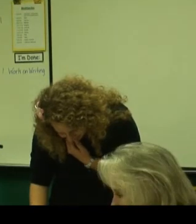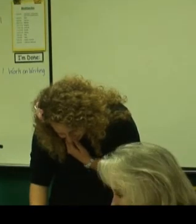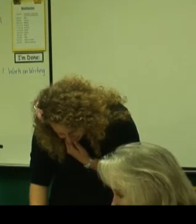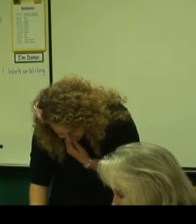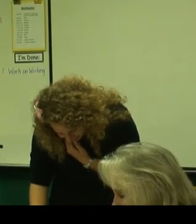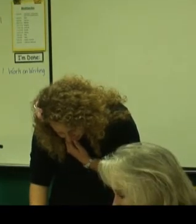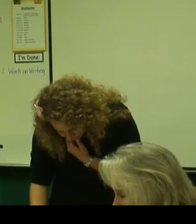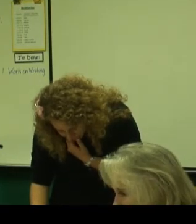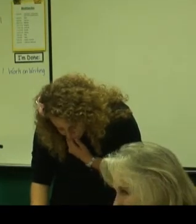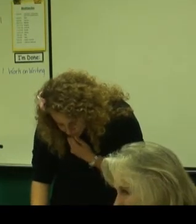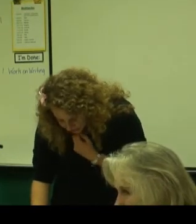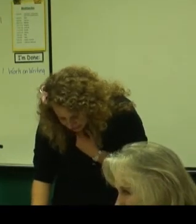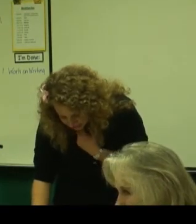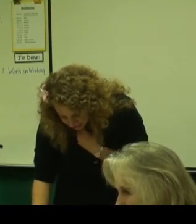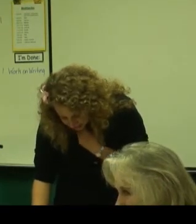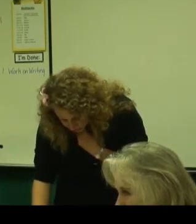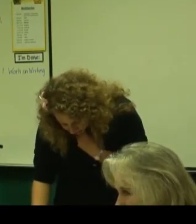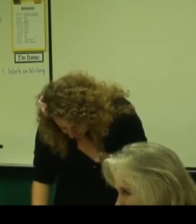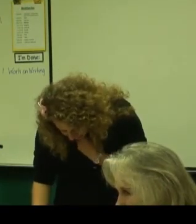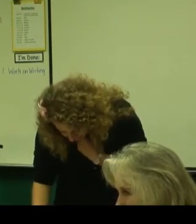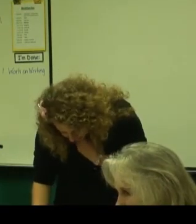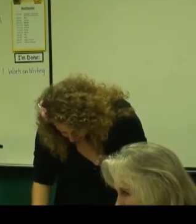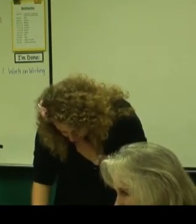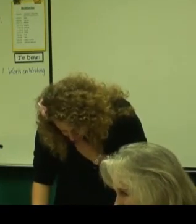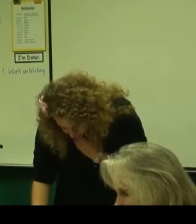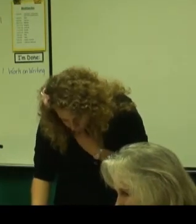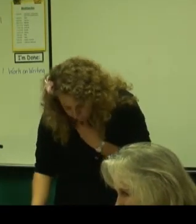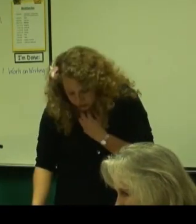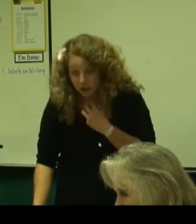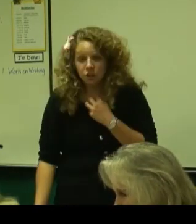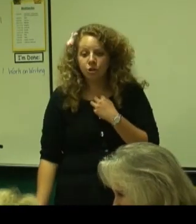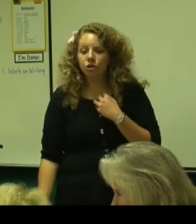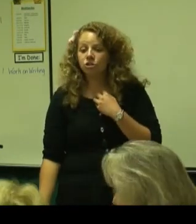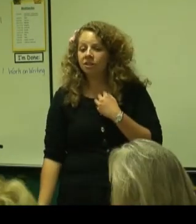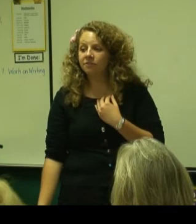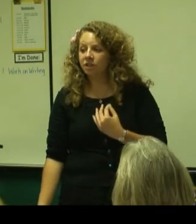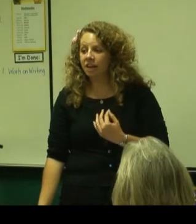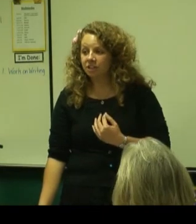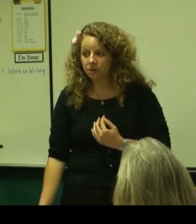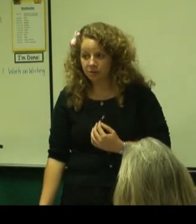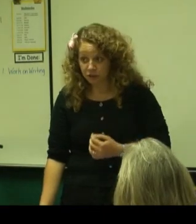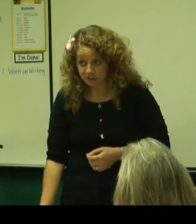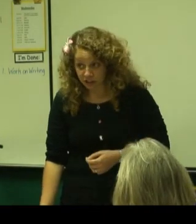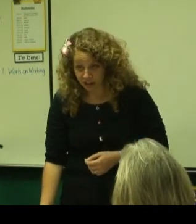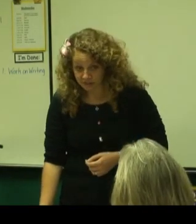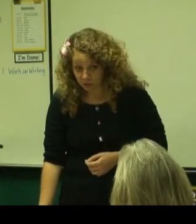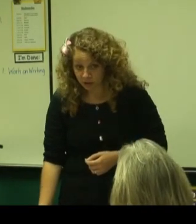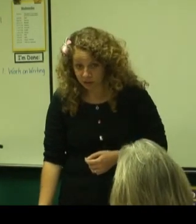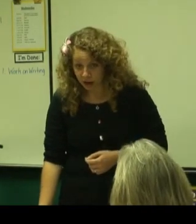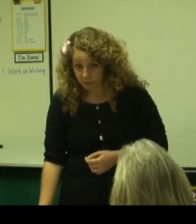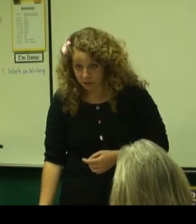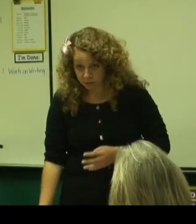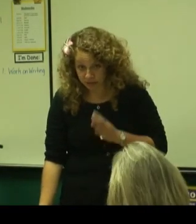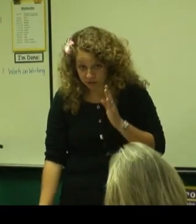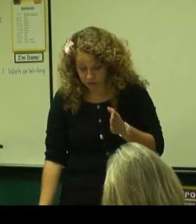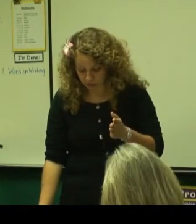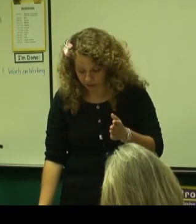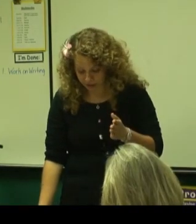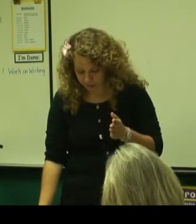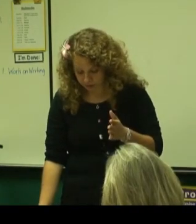Stand there. Huh? Okay, so it doesn't say that you have to have your head forward. So usually for yes, no, then you have your head forward, your eyebrows raised, and you're looking at the